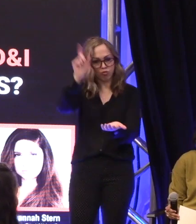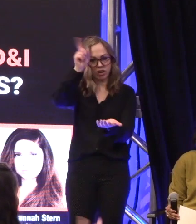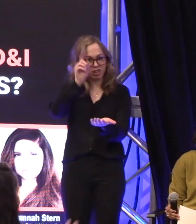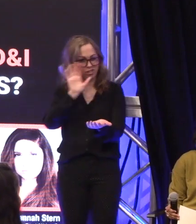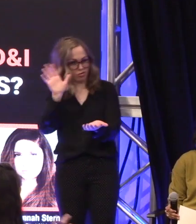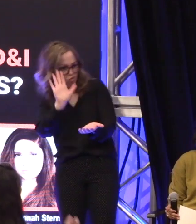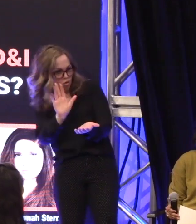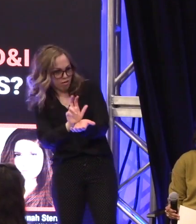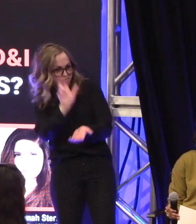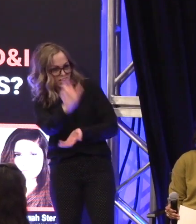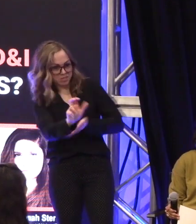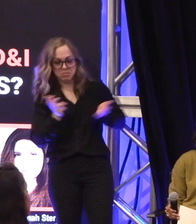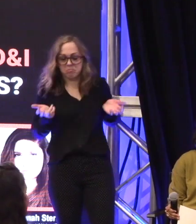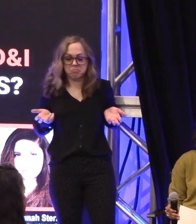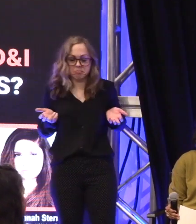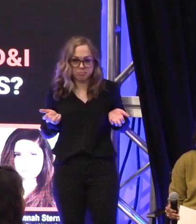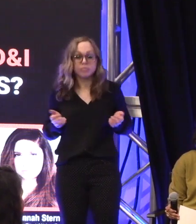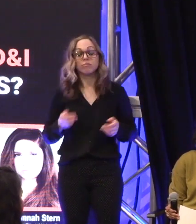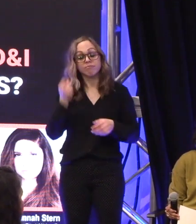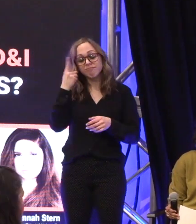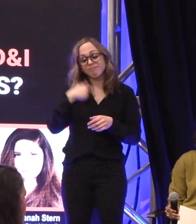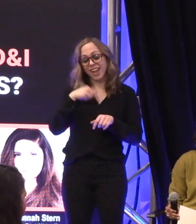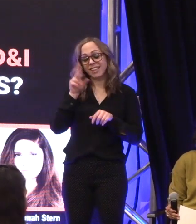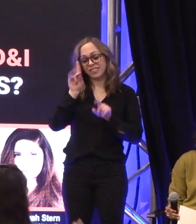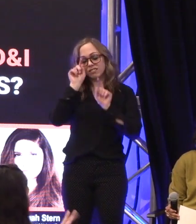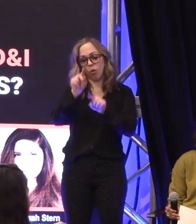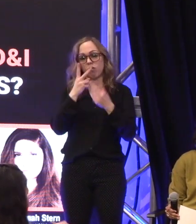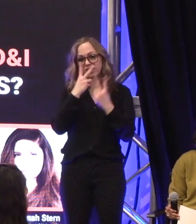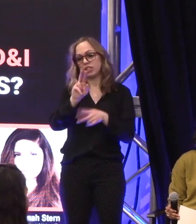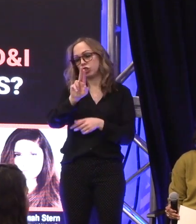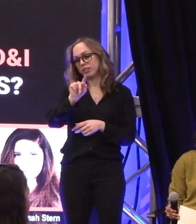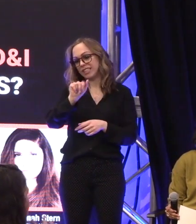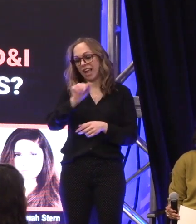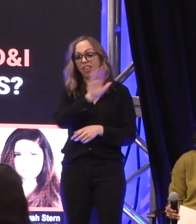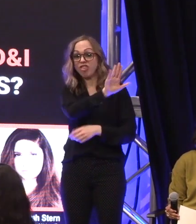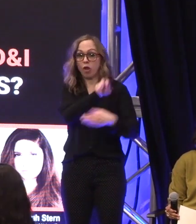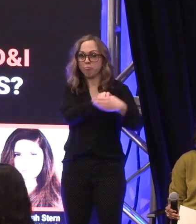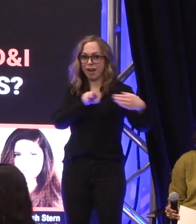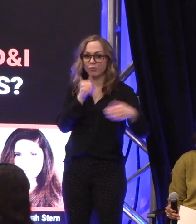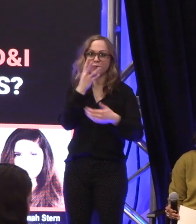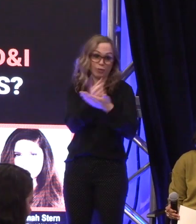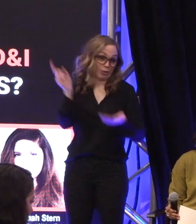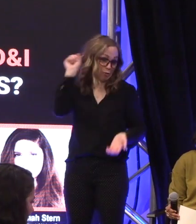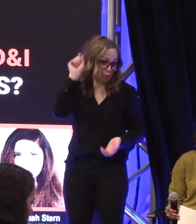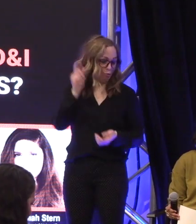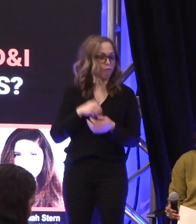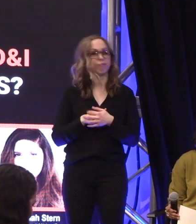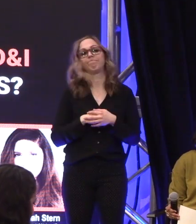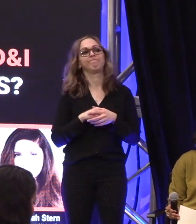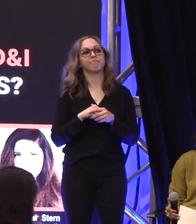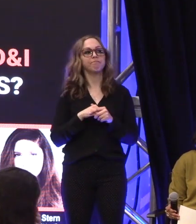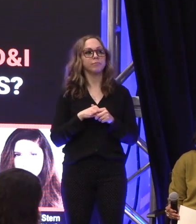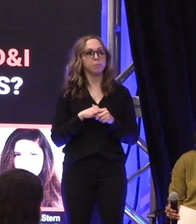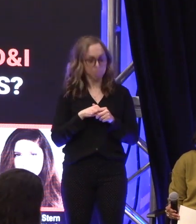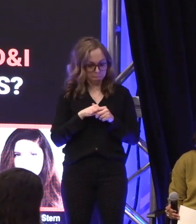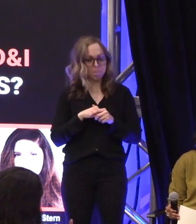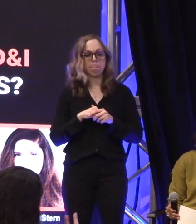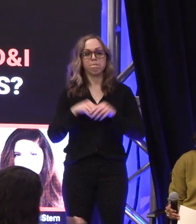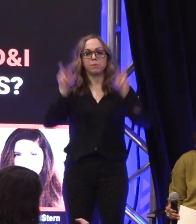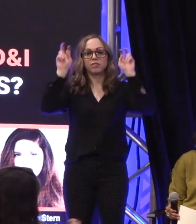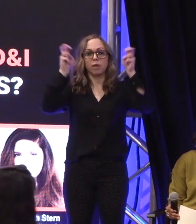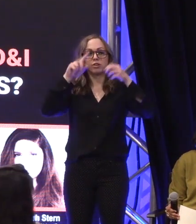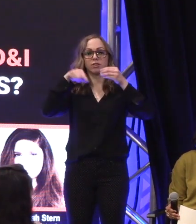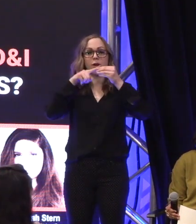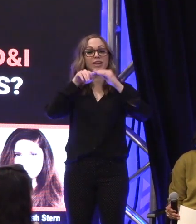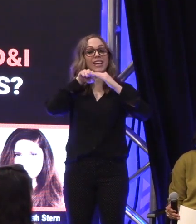that. Now, I was actually at UTA speaking on a panel several weeks ago, and the subject of